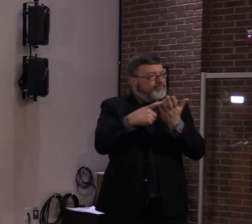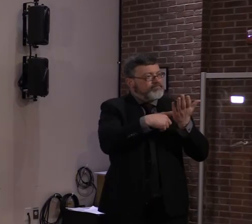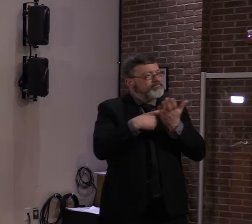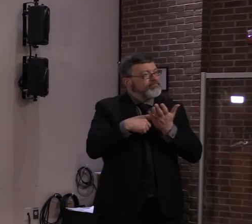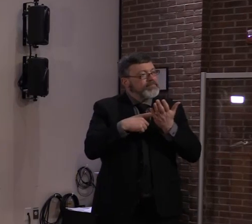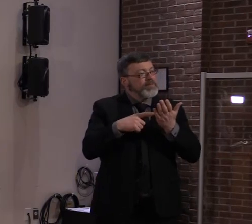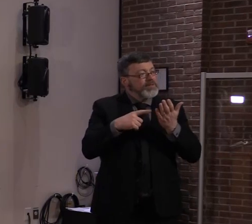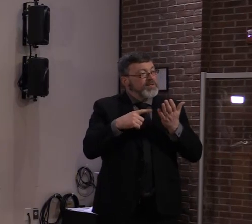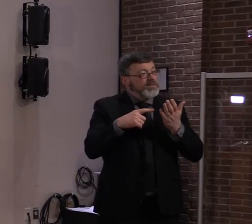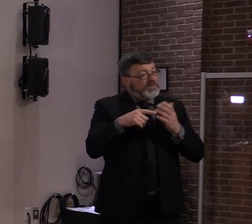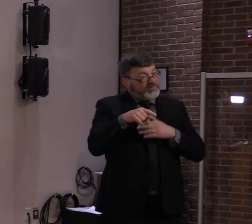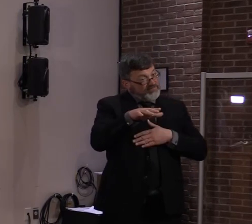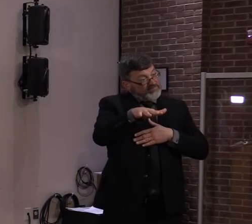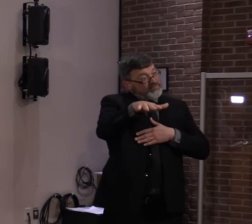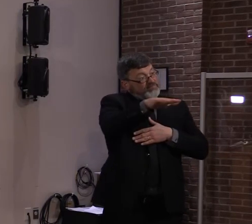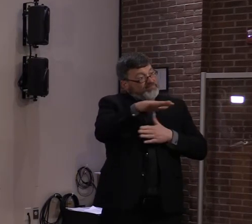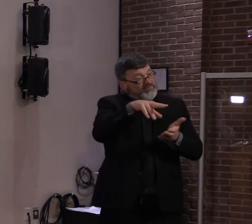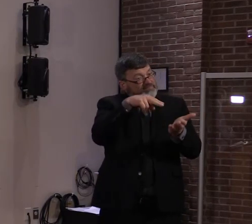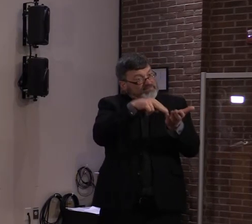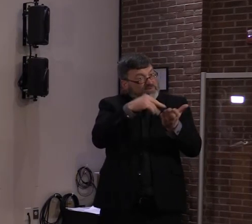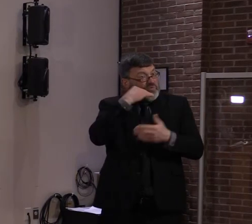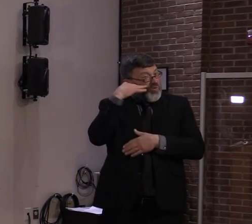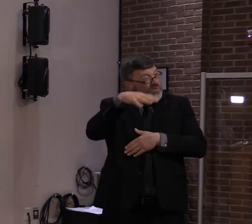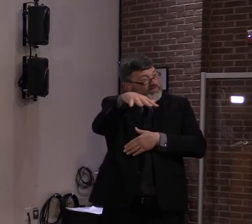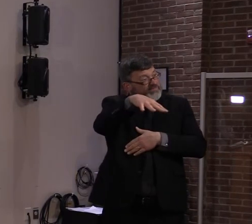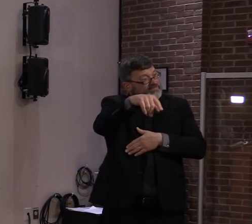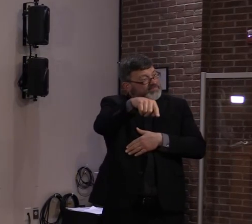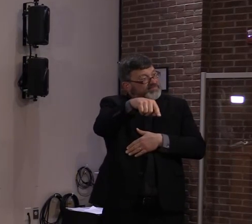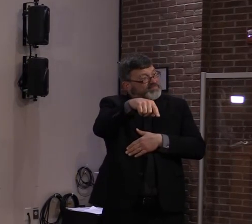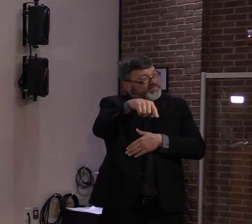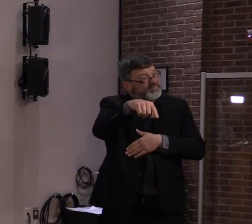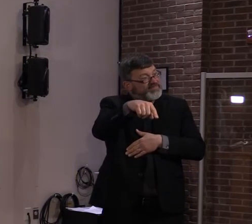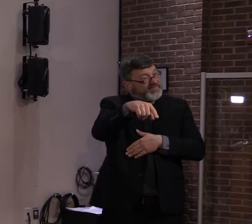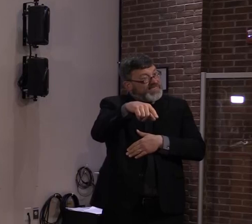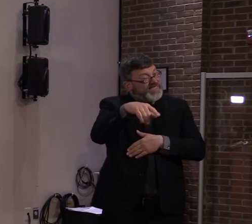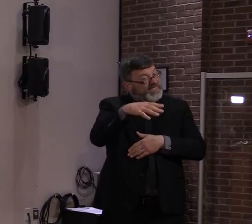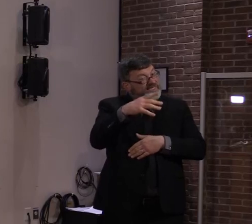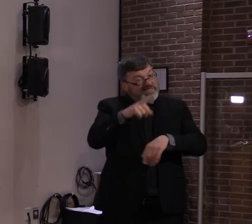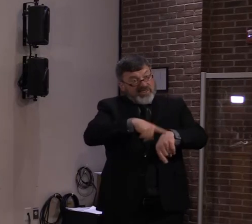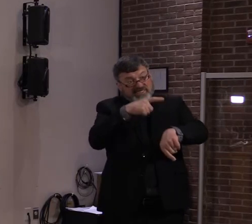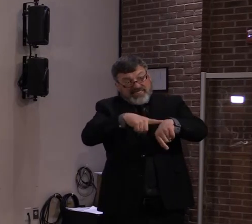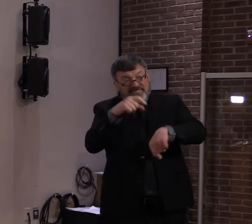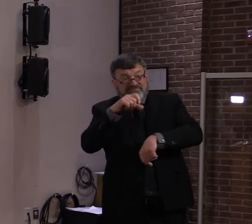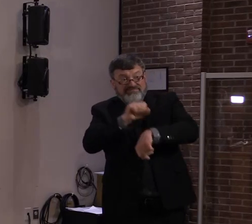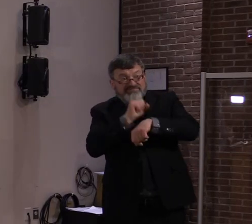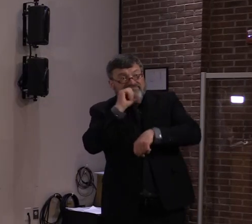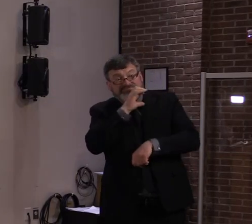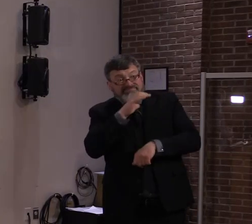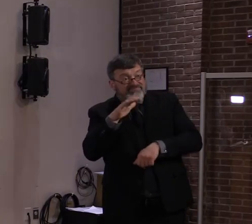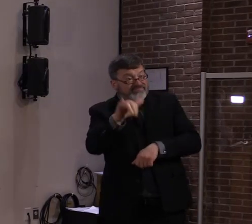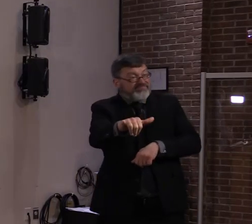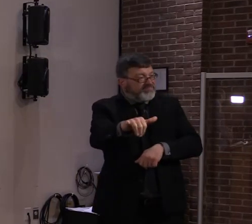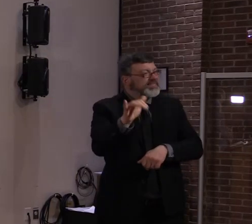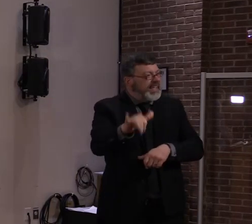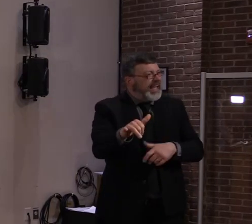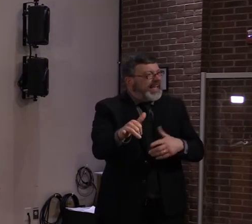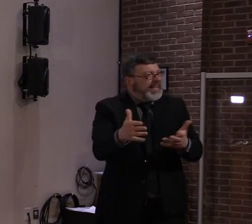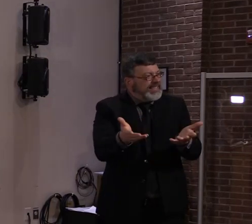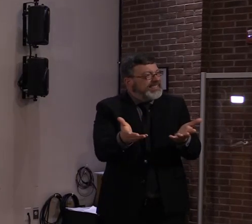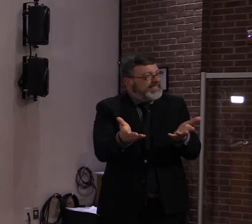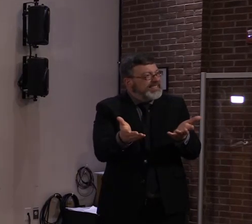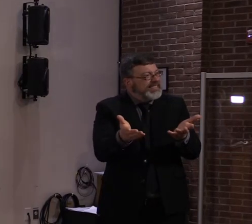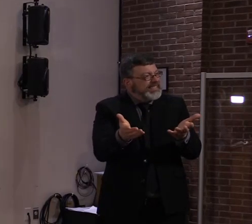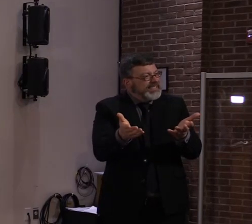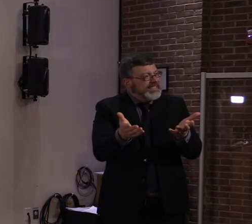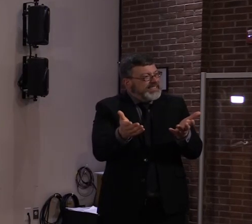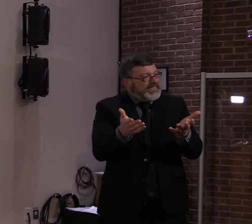avail themselves of opportunities to interact with people, often letting them interact anonymously so they don't feel